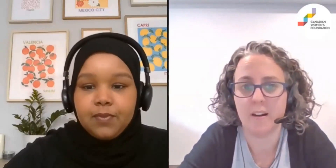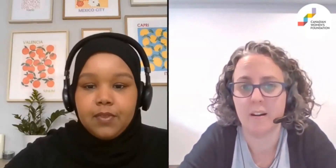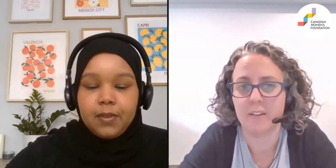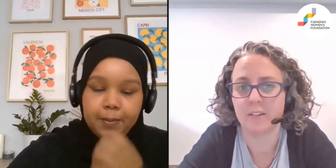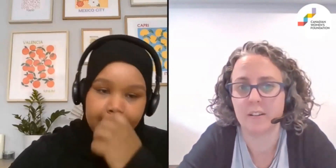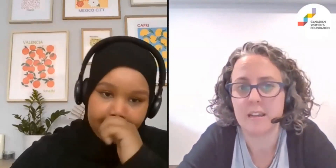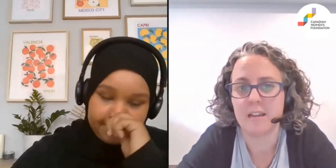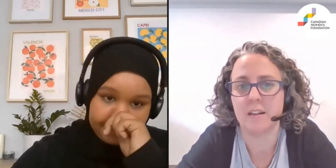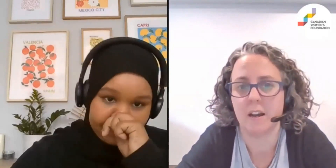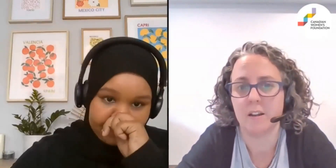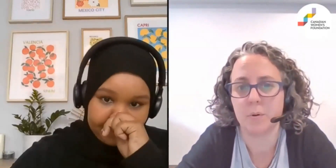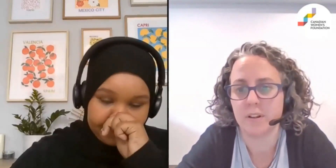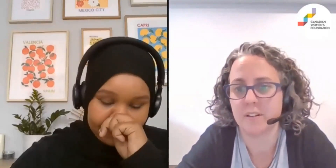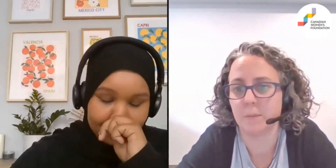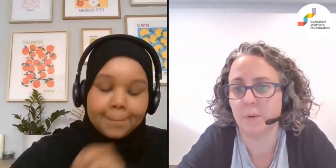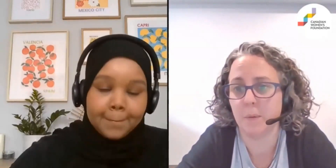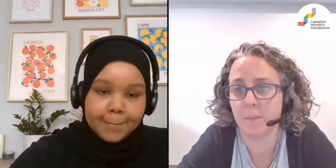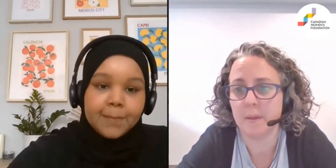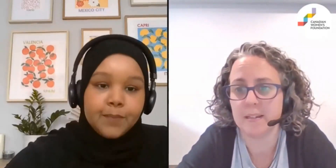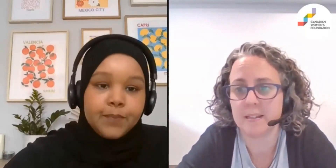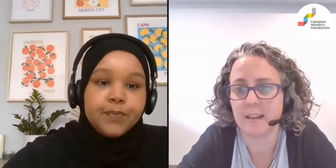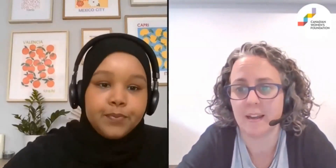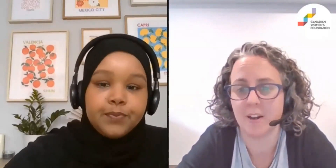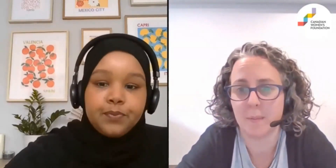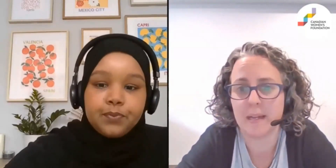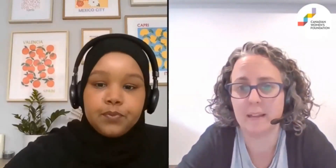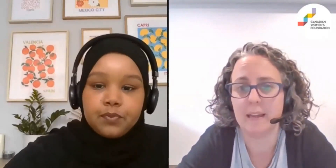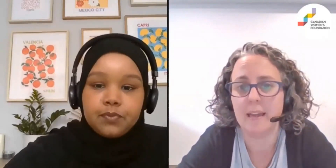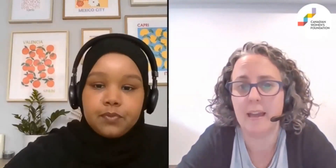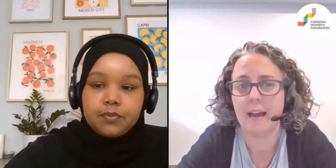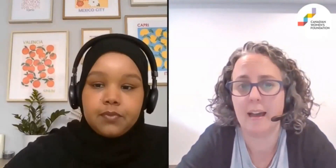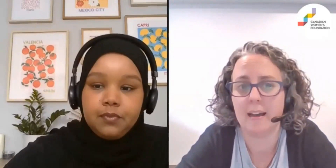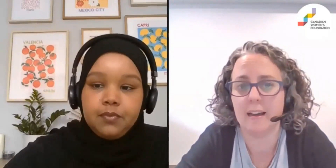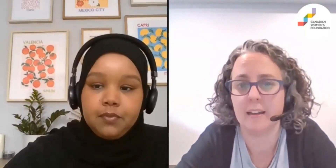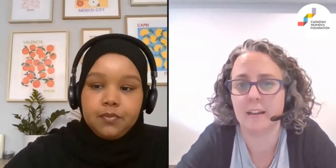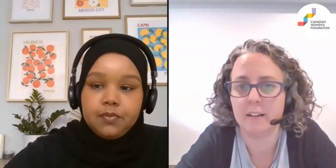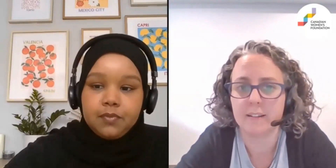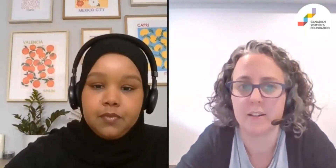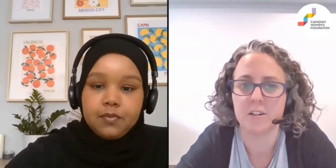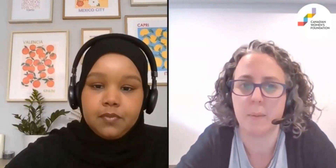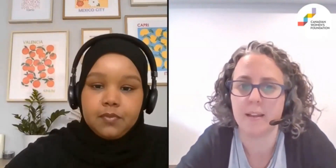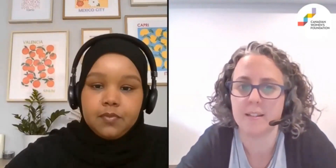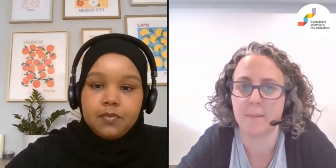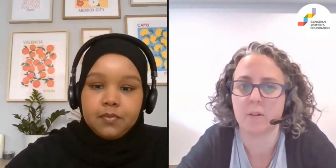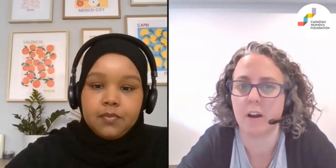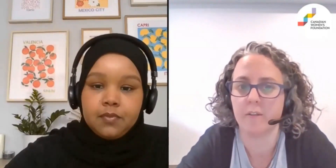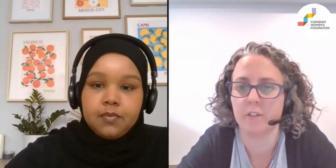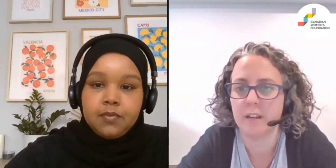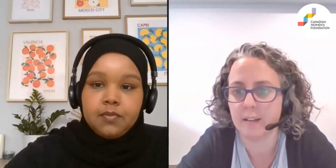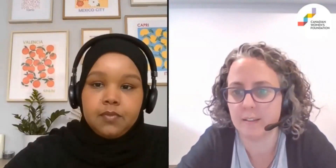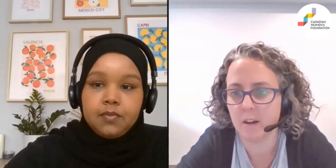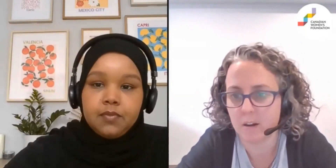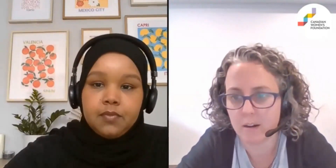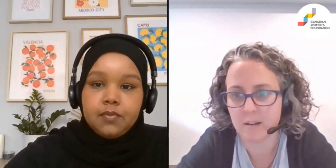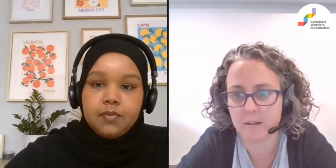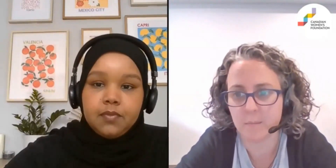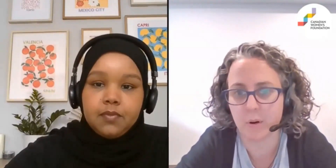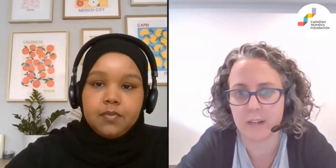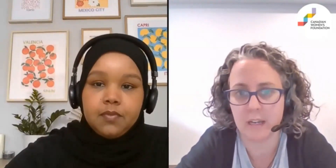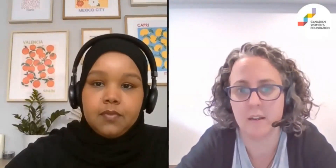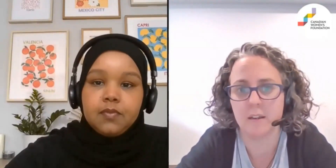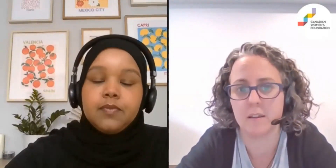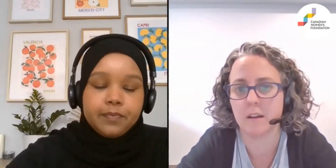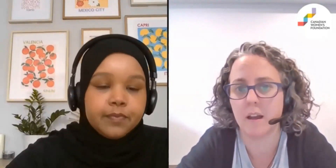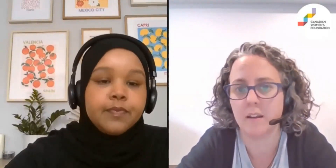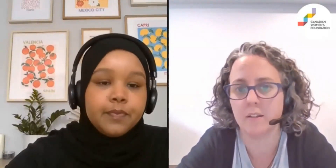we are certainly in an unpredictable moment economically. An uncertain pandemic recovery has not